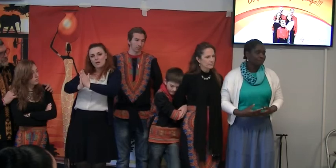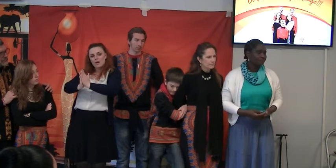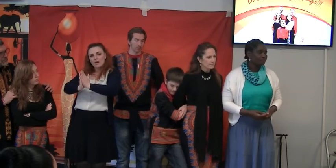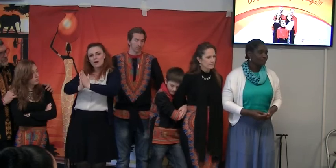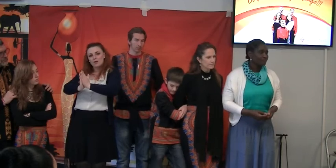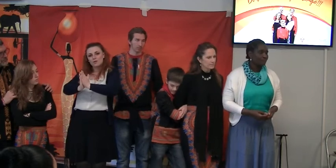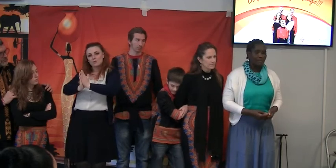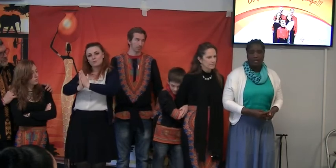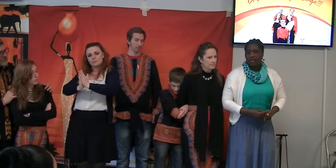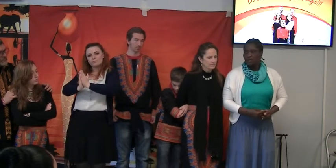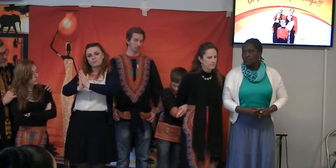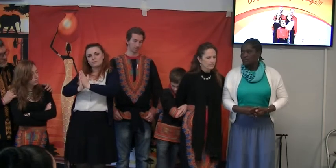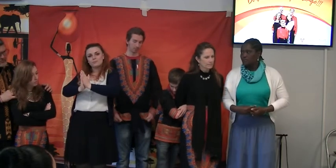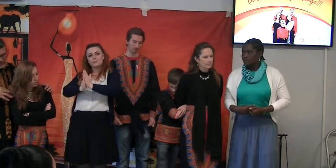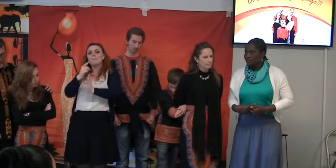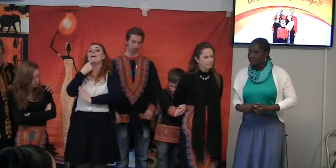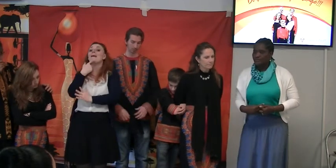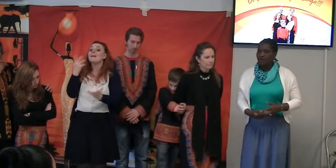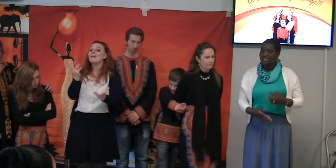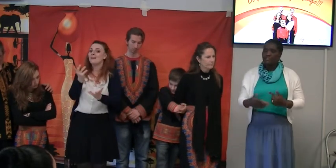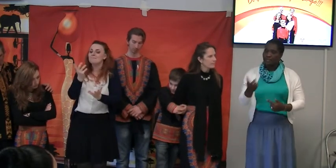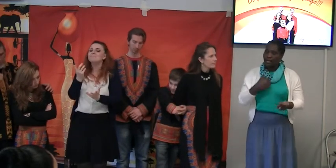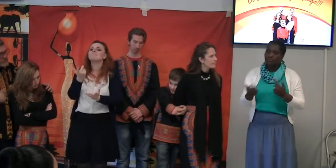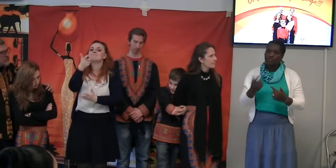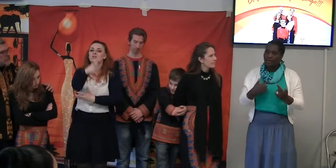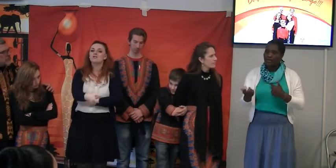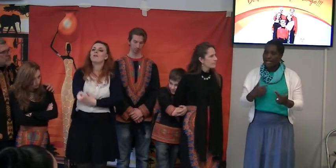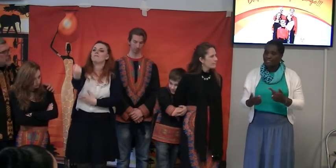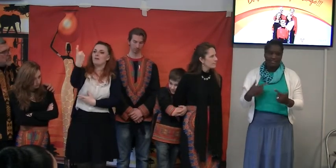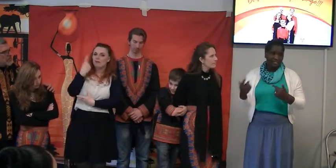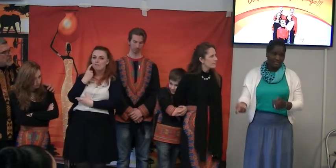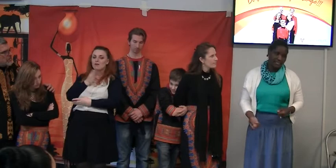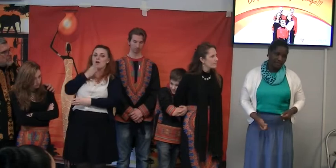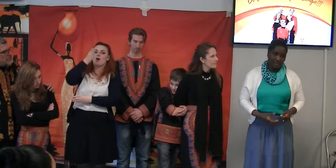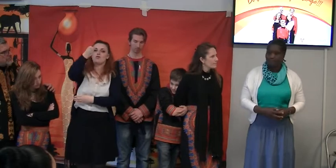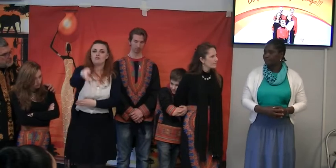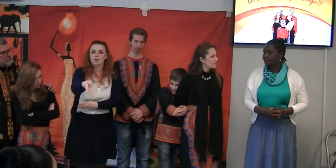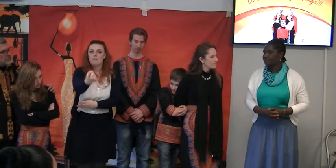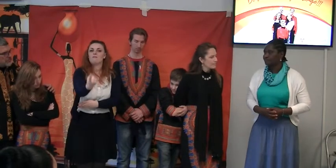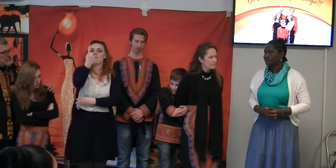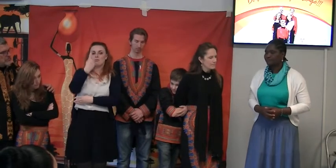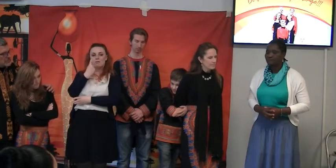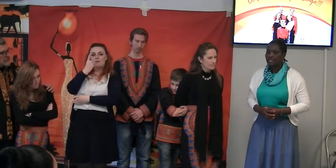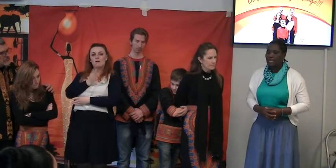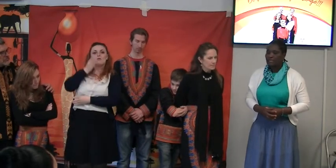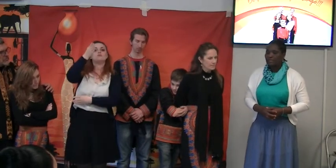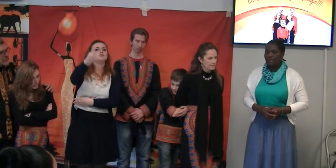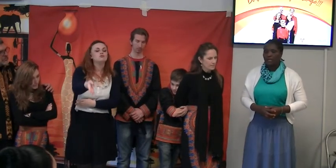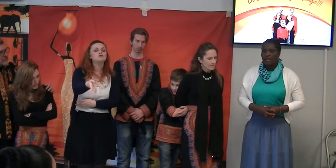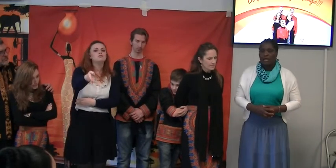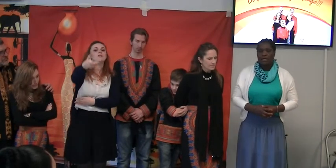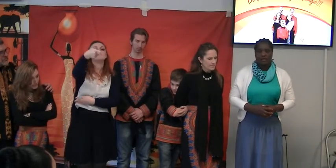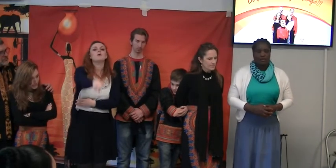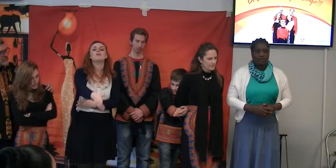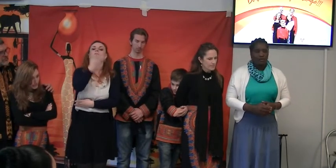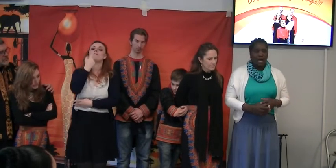Di pregare per le persone che stavano venendo e uscendo dall'ospedale. So that they will come to know Christ as their Savior. Che potessero venire a conoscere Gesù